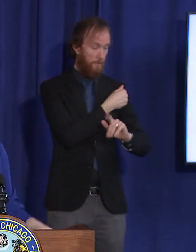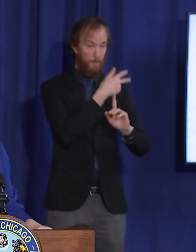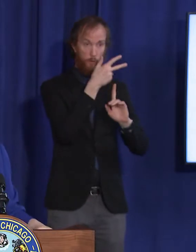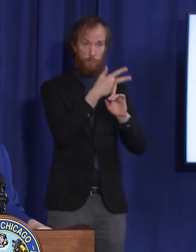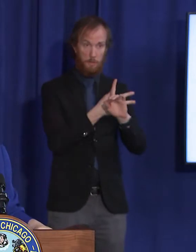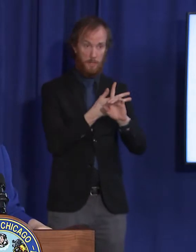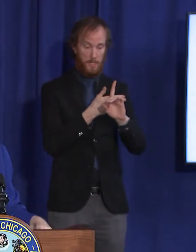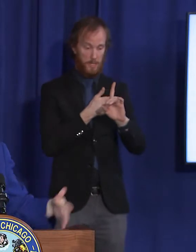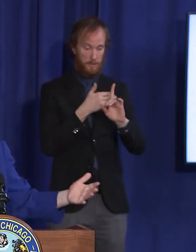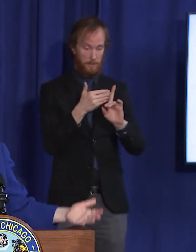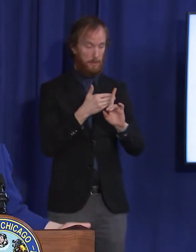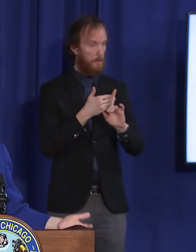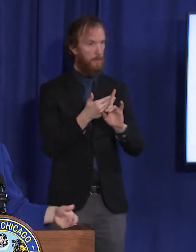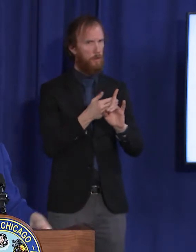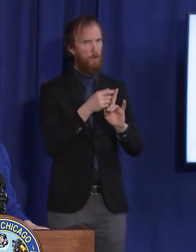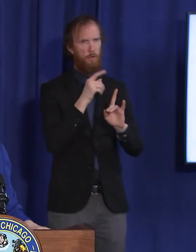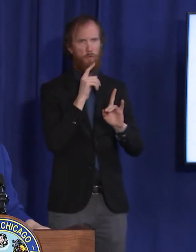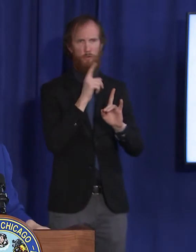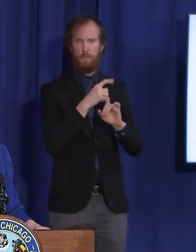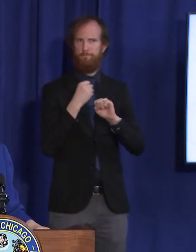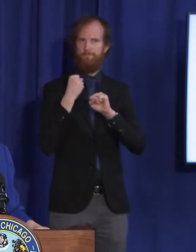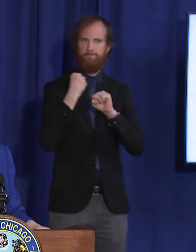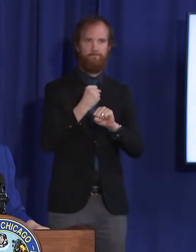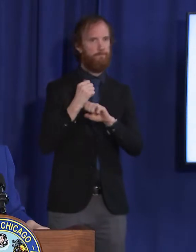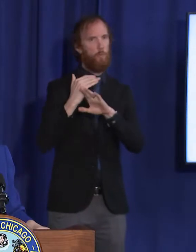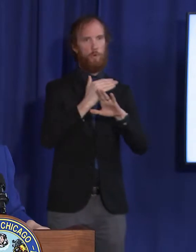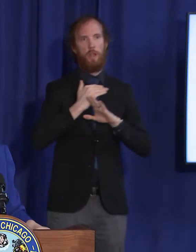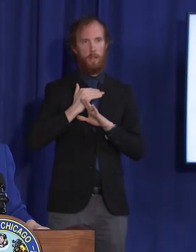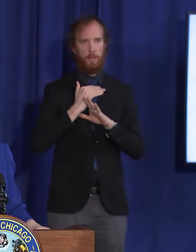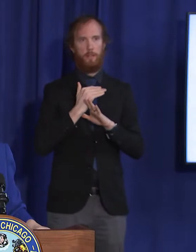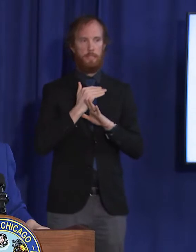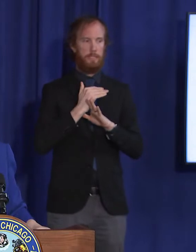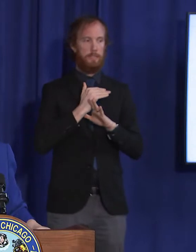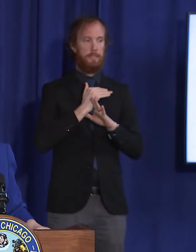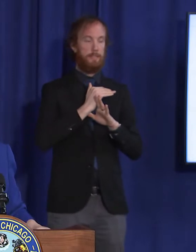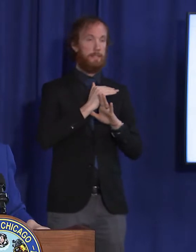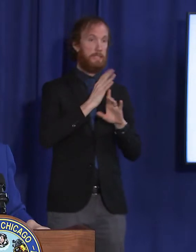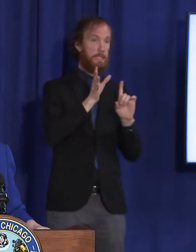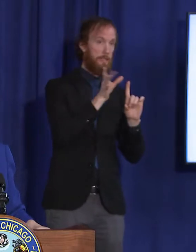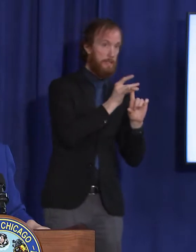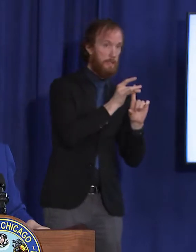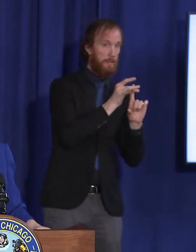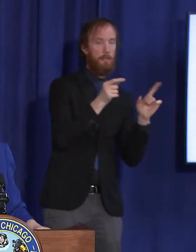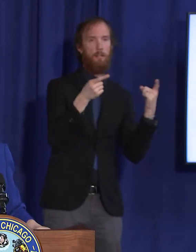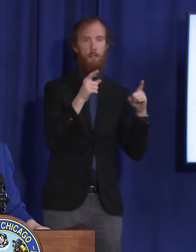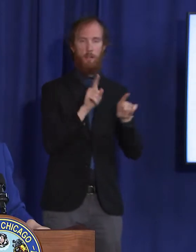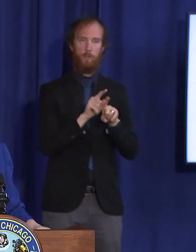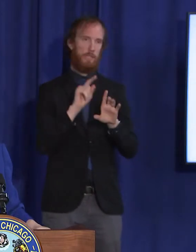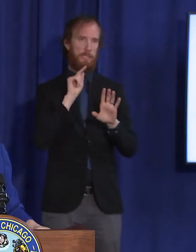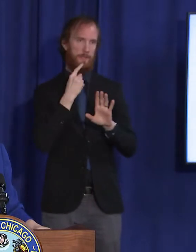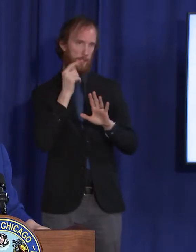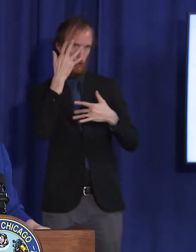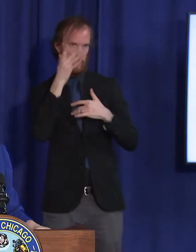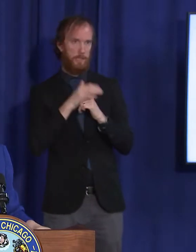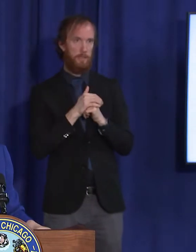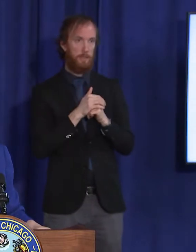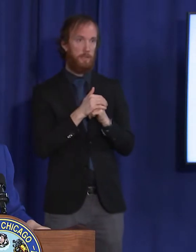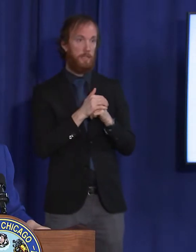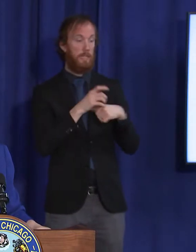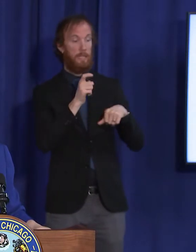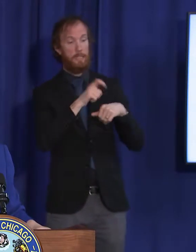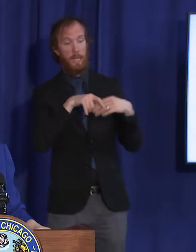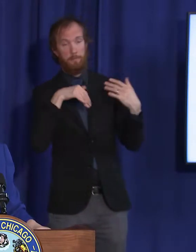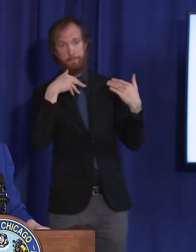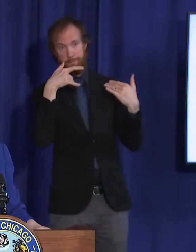help protect against not just severe outcomes, but also infection. In a long-term way, they add to the protection against